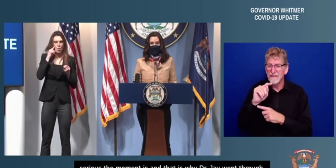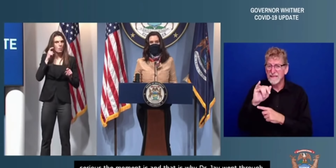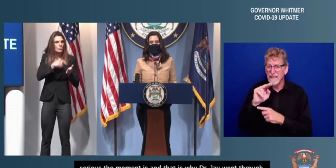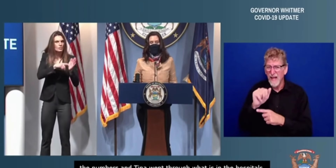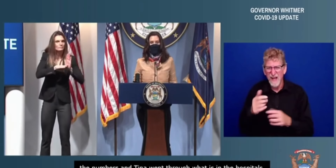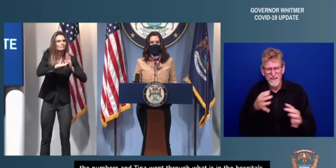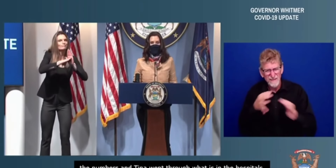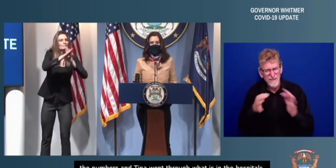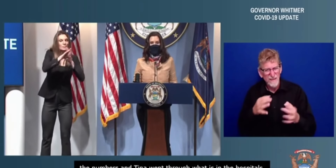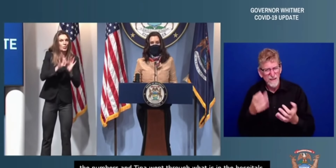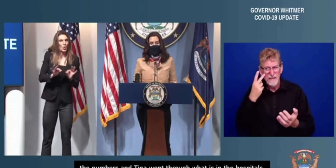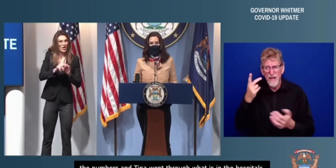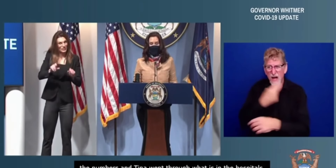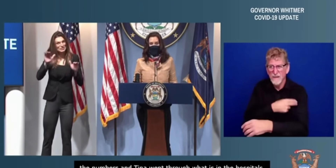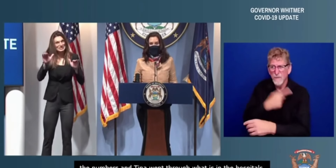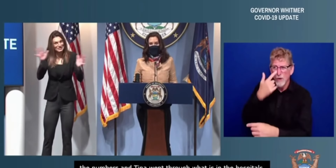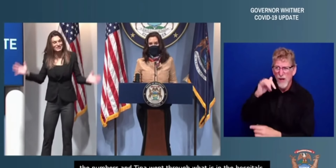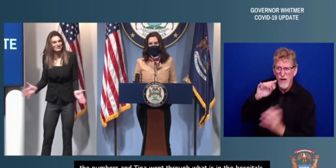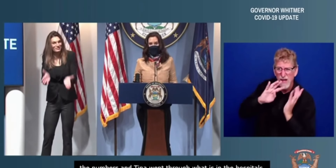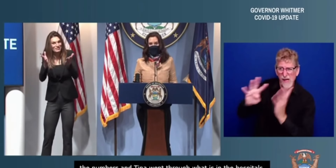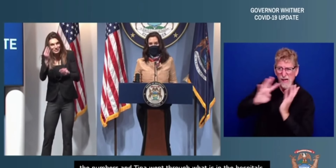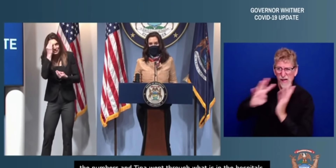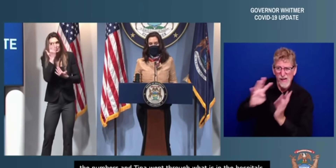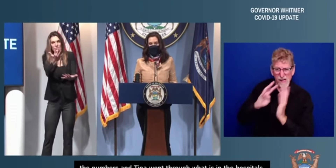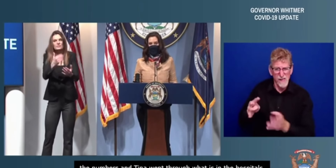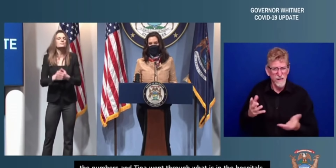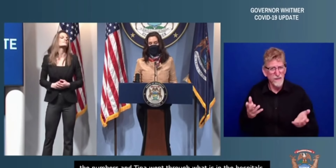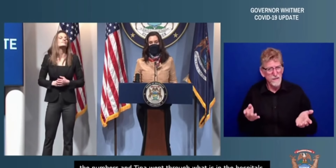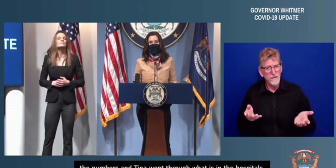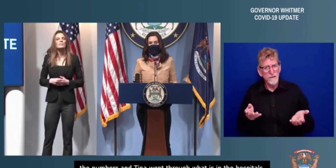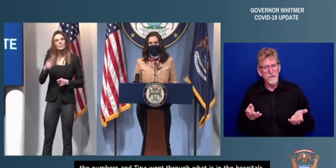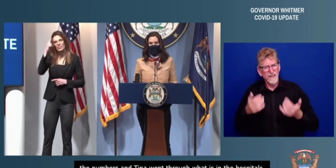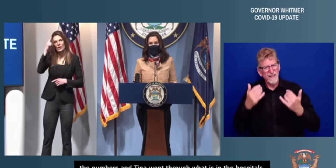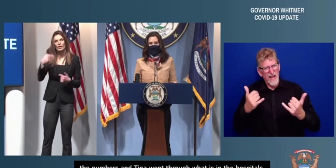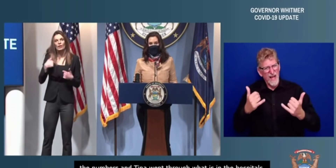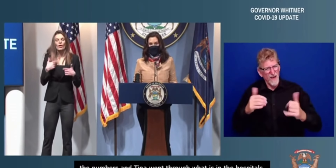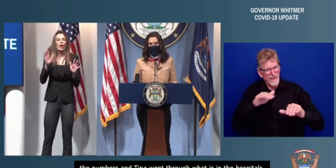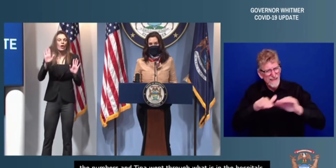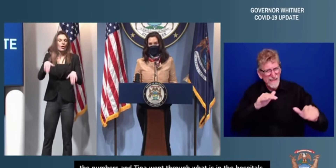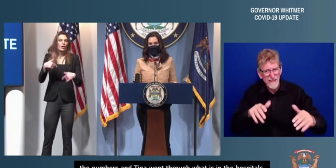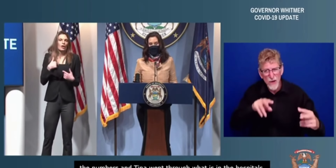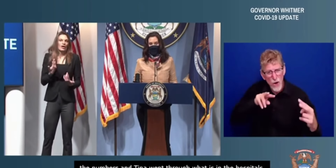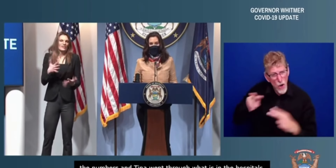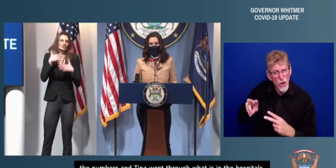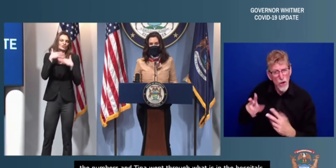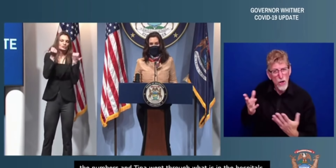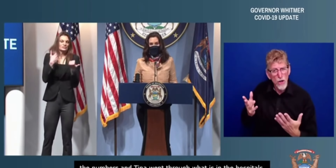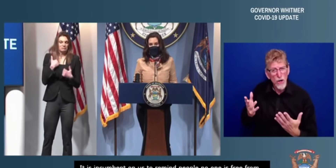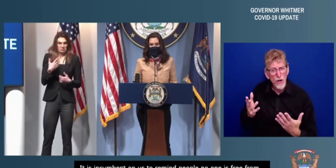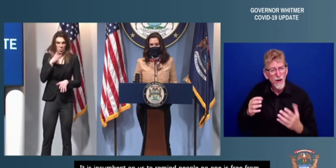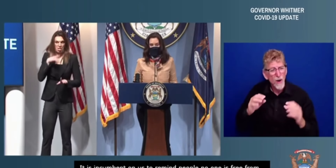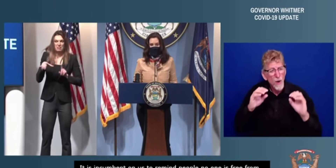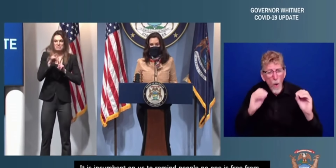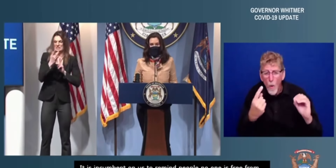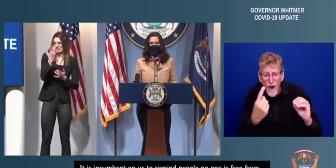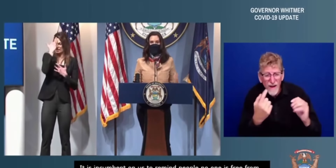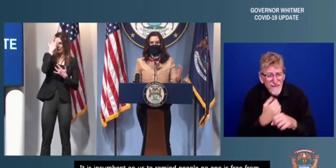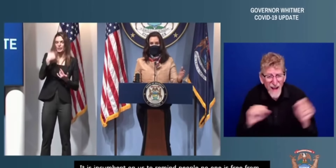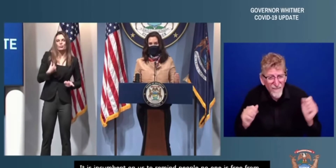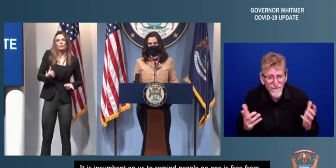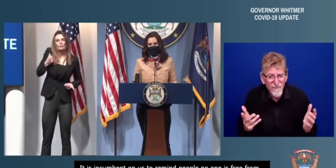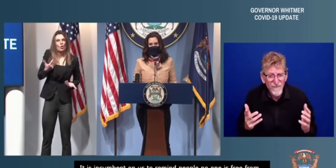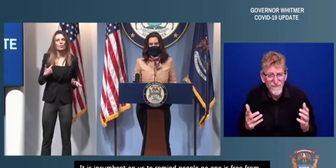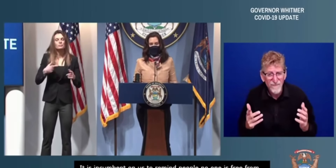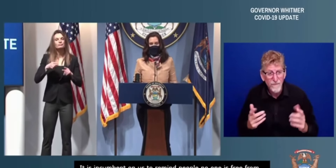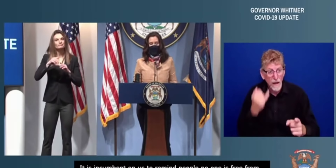to remind people no one is free from getting this virus unless you've gotten that vaccine. So